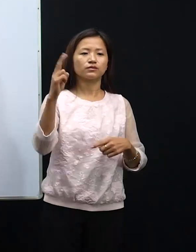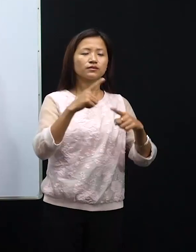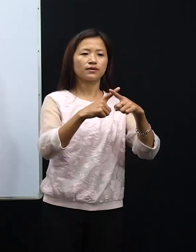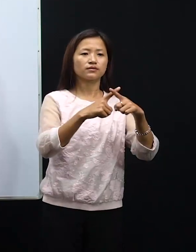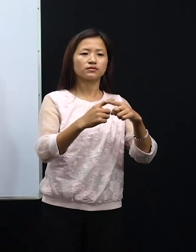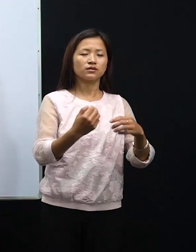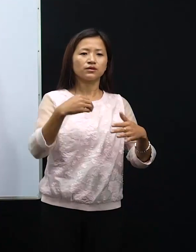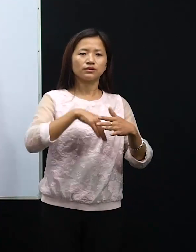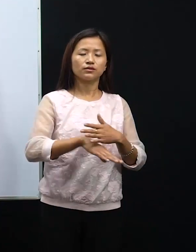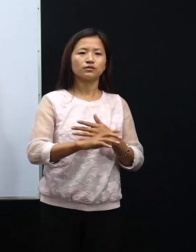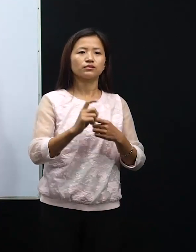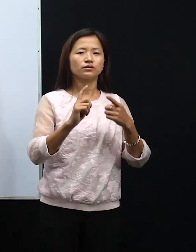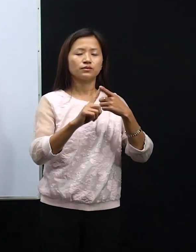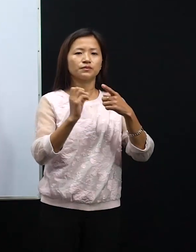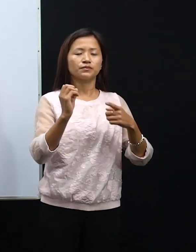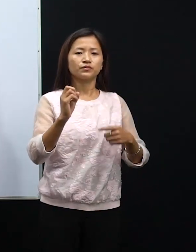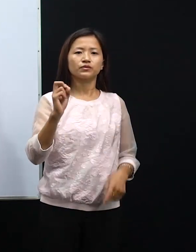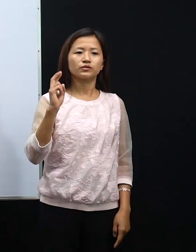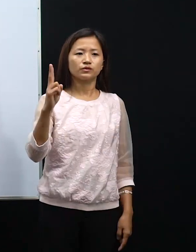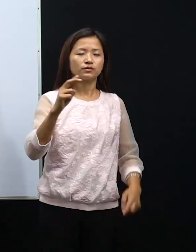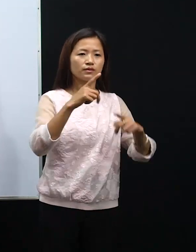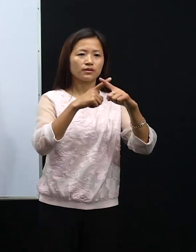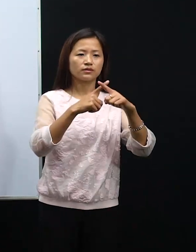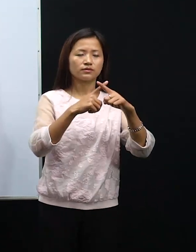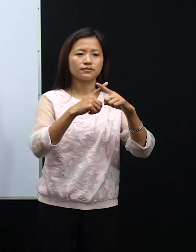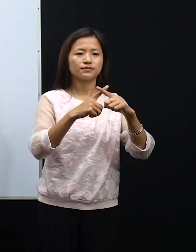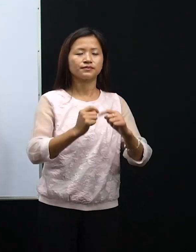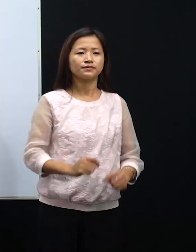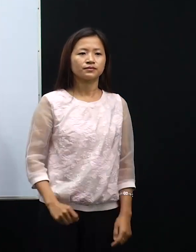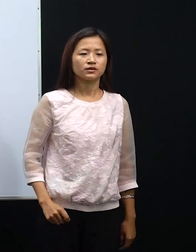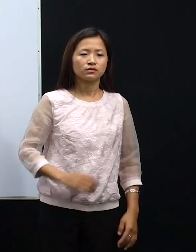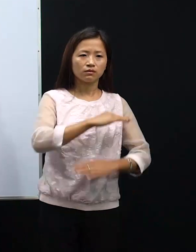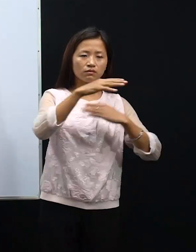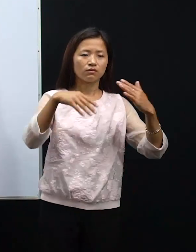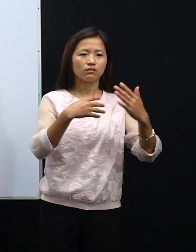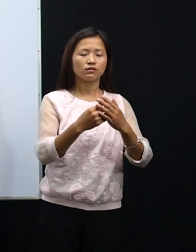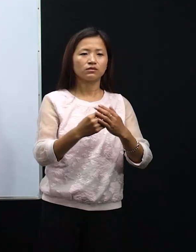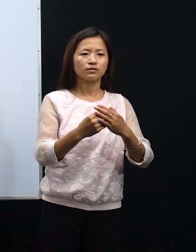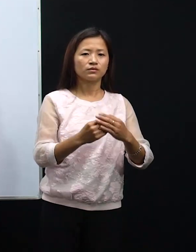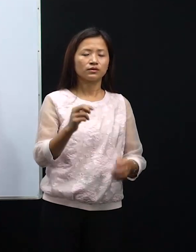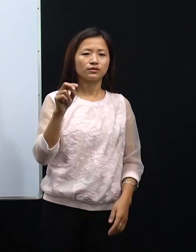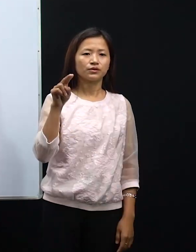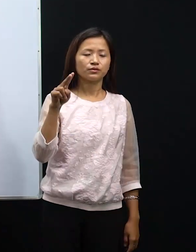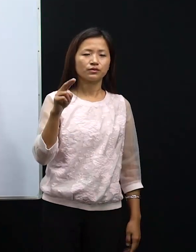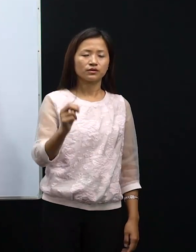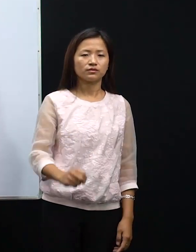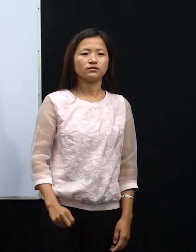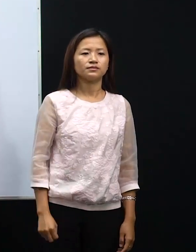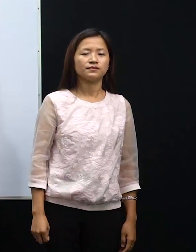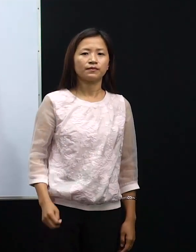of x is 2. All right, so this is all about numerical factors, coefficient,